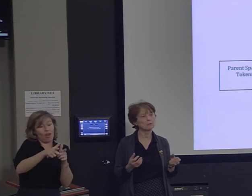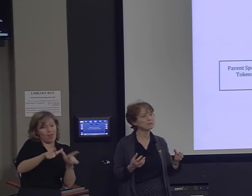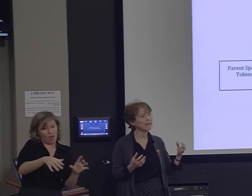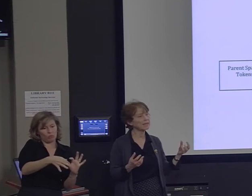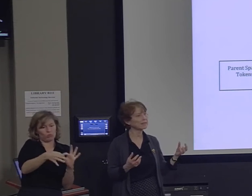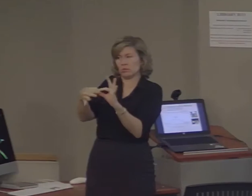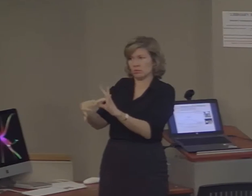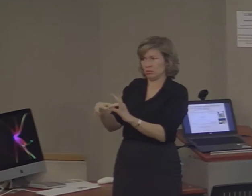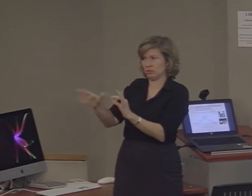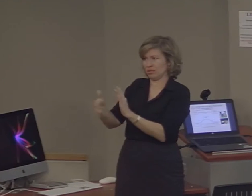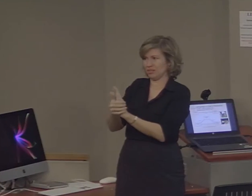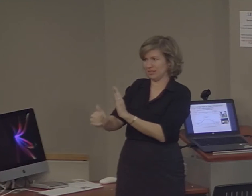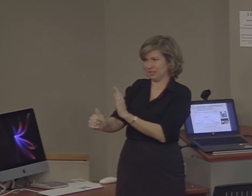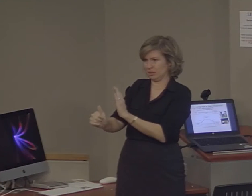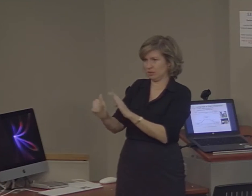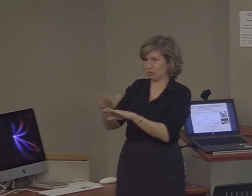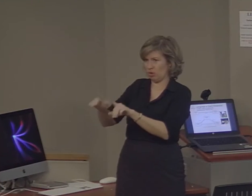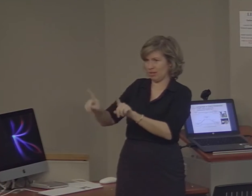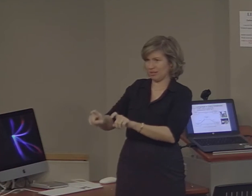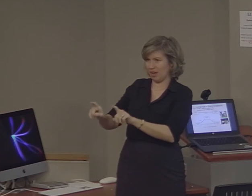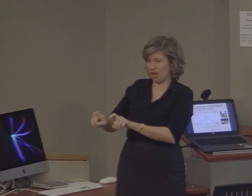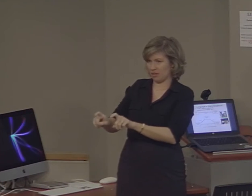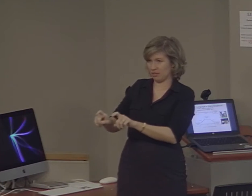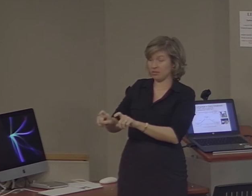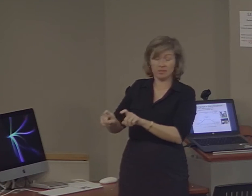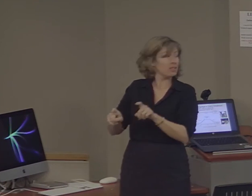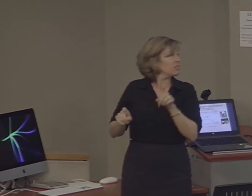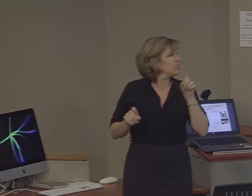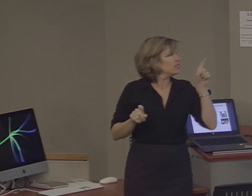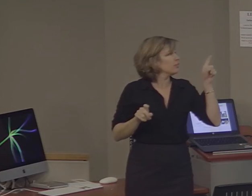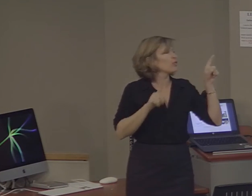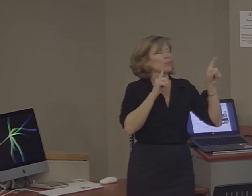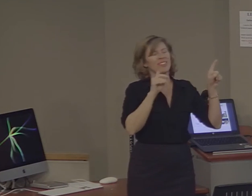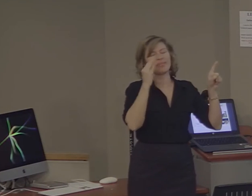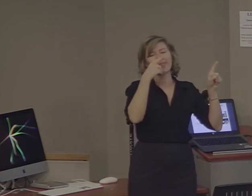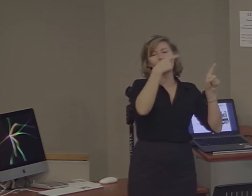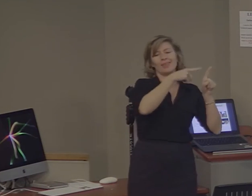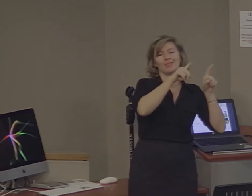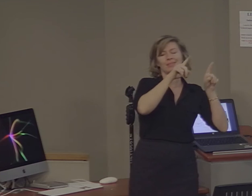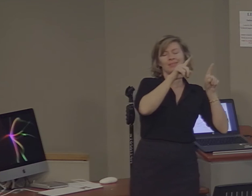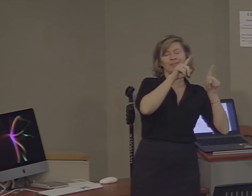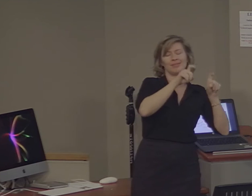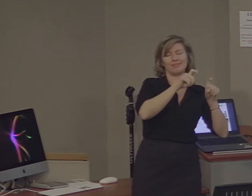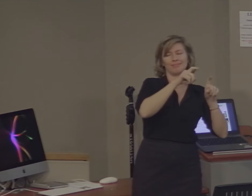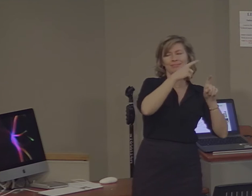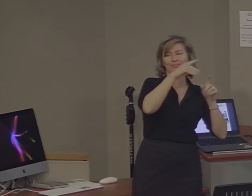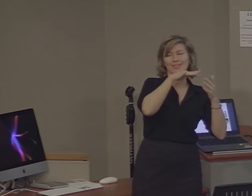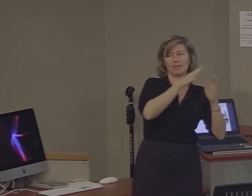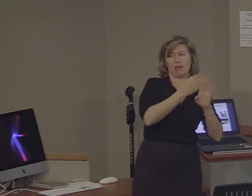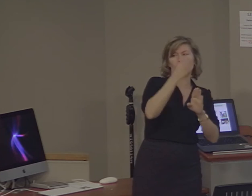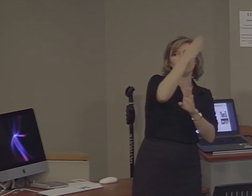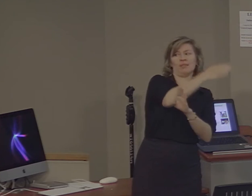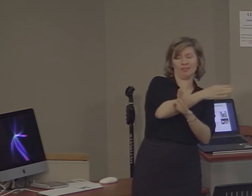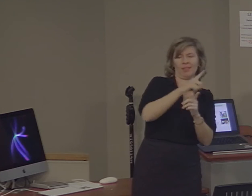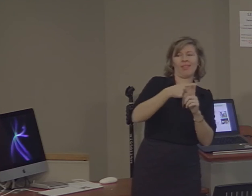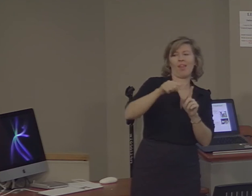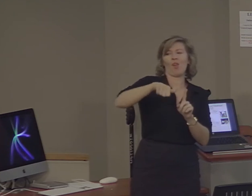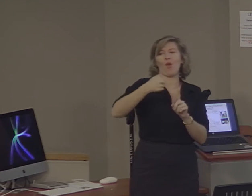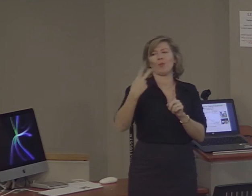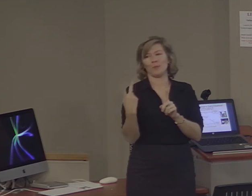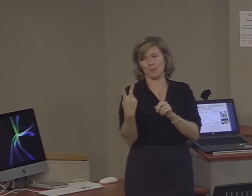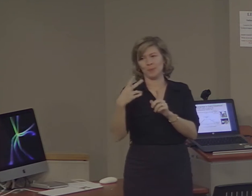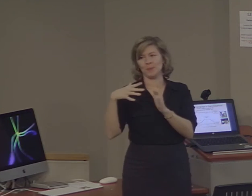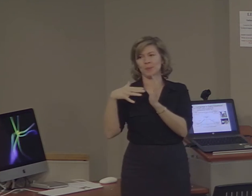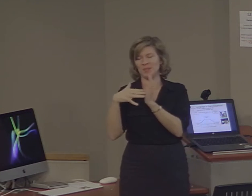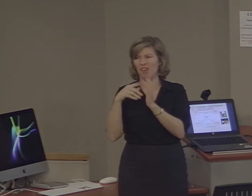So that is, actually this was done first, but the two longitudinal studies kind of replicate each other.